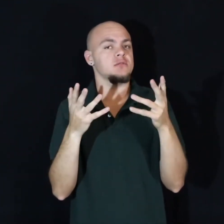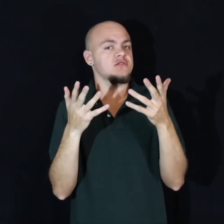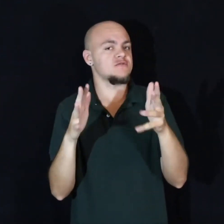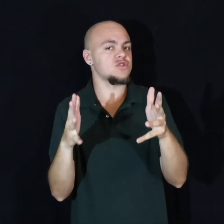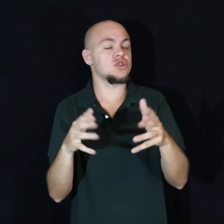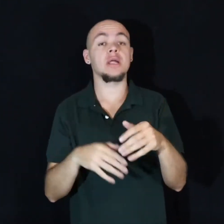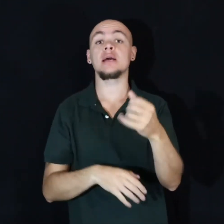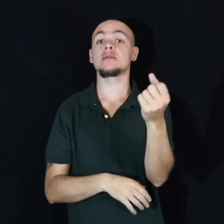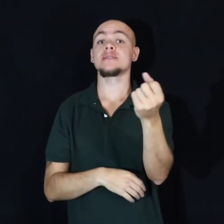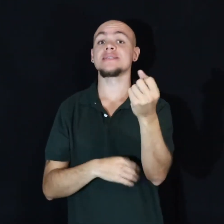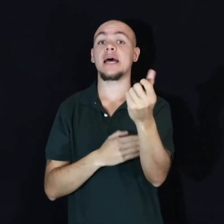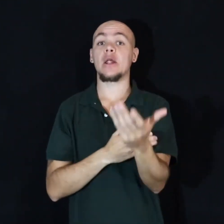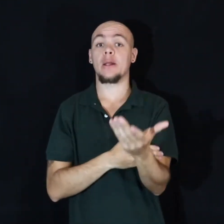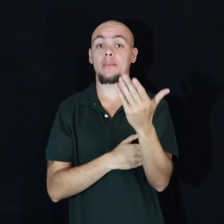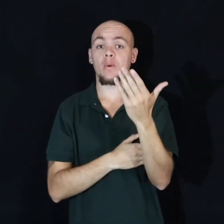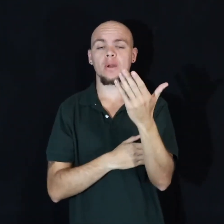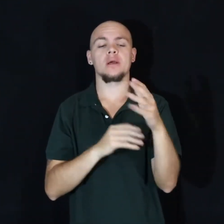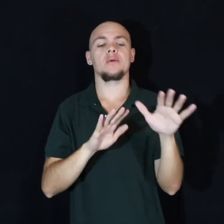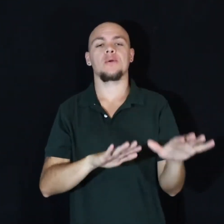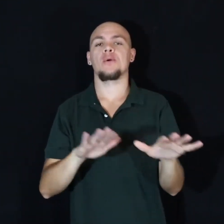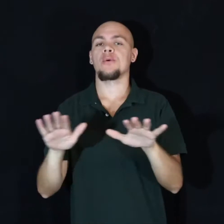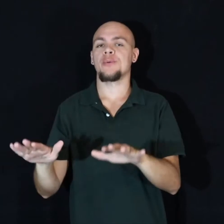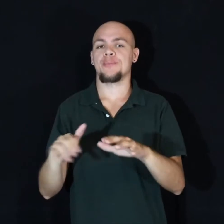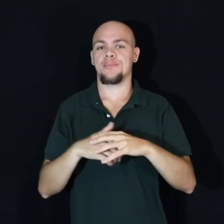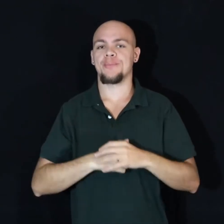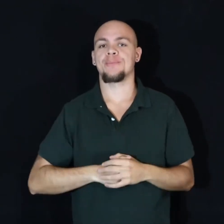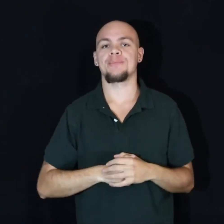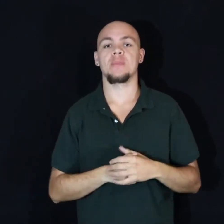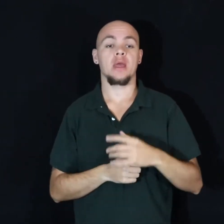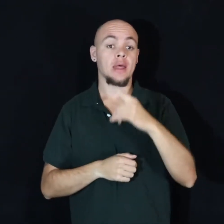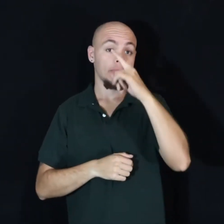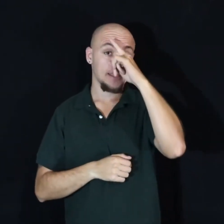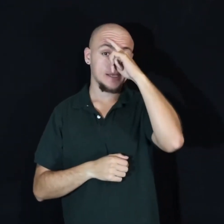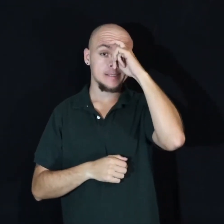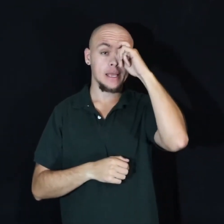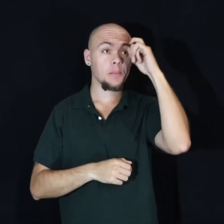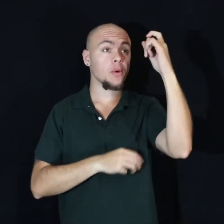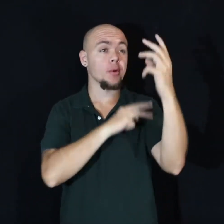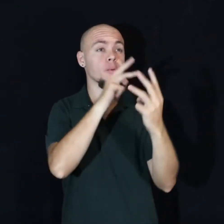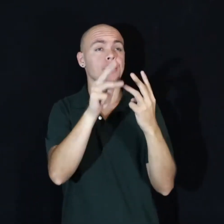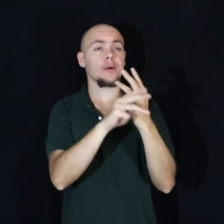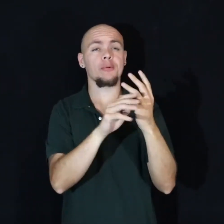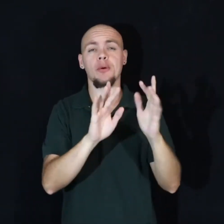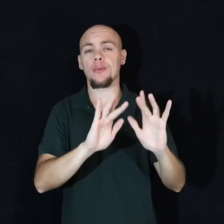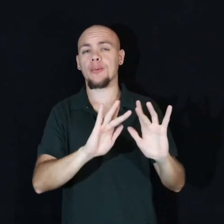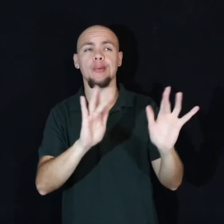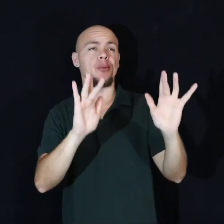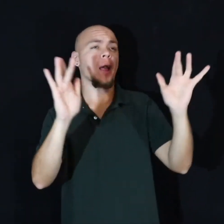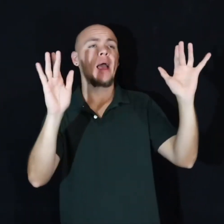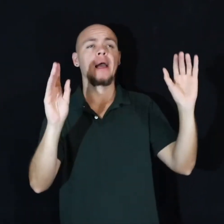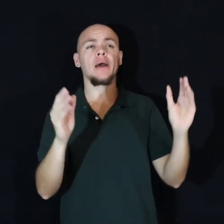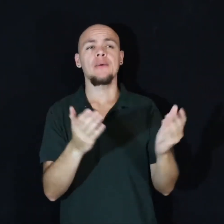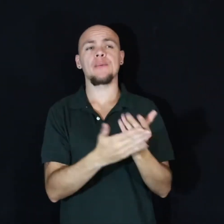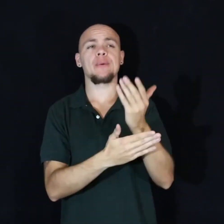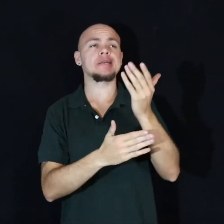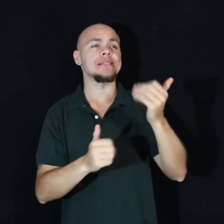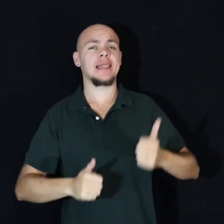Saturday morning was come, and all the summer world was bright and fresh and brimming with life. There was a song in